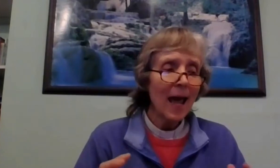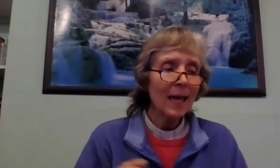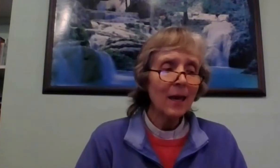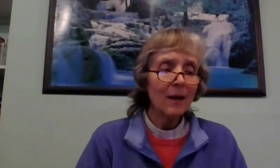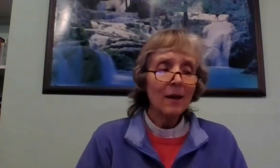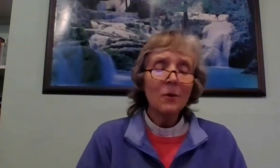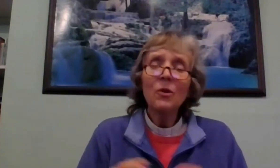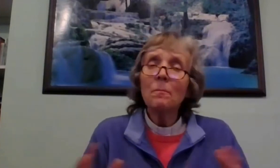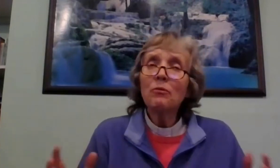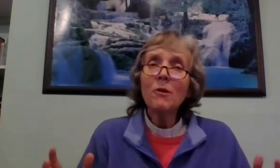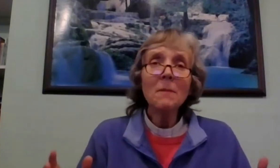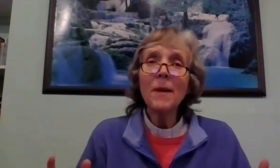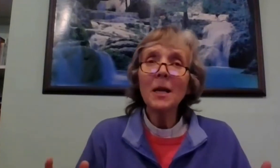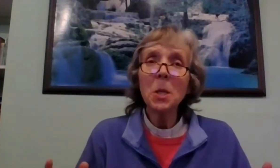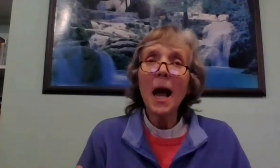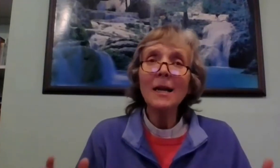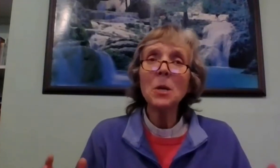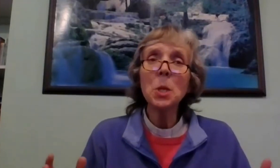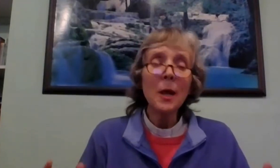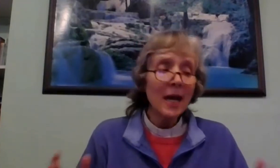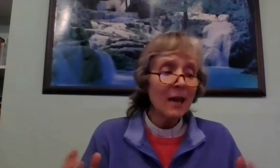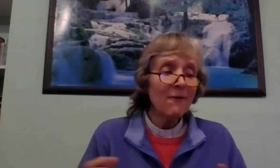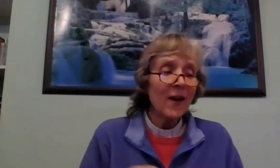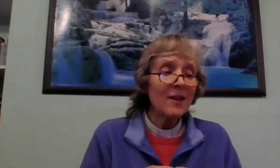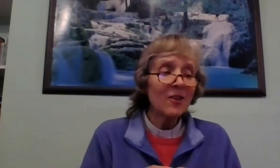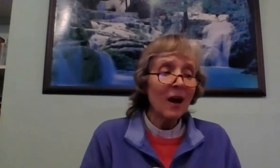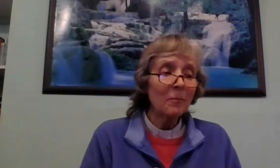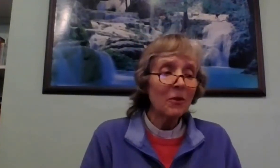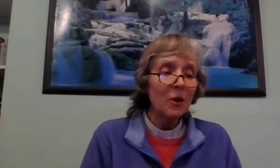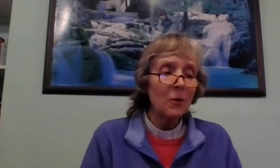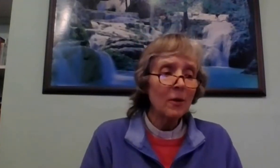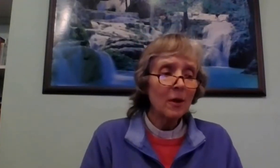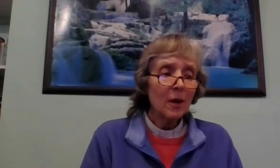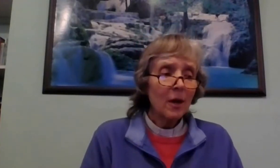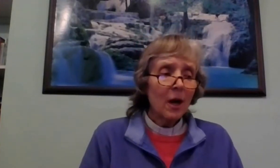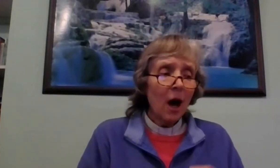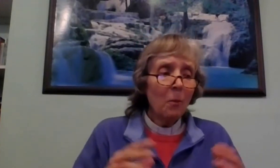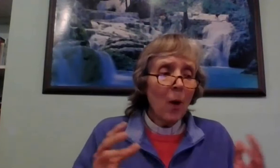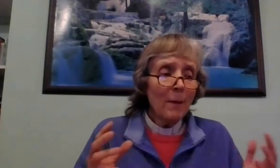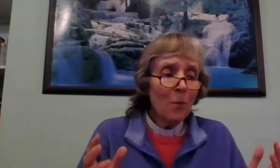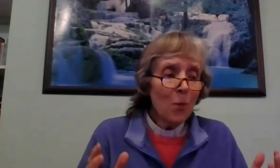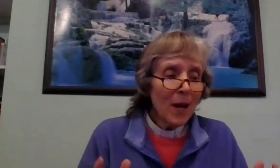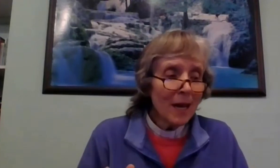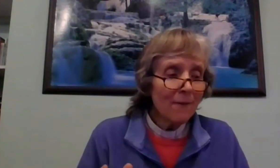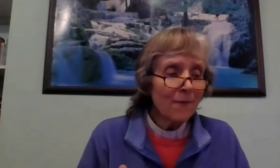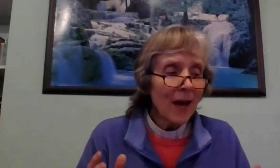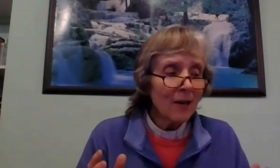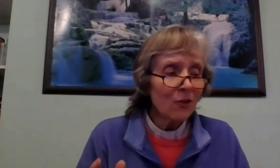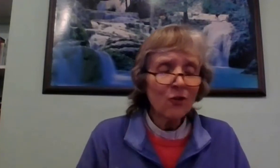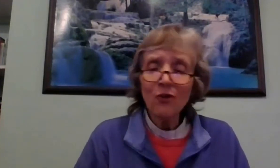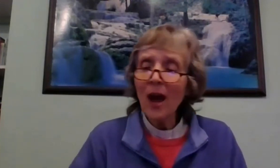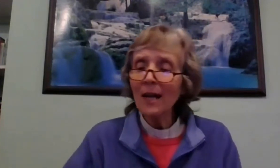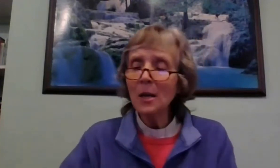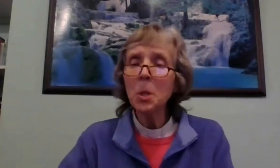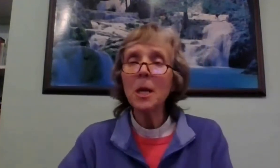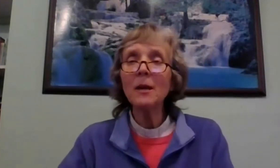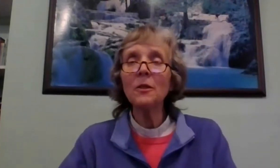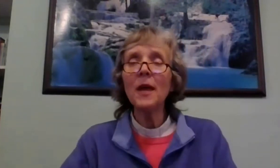leg. It's a pretty big challenge that he faced up to. And when we face challenging